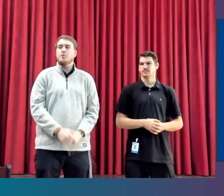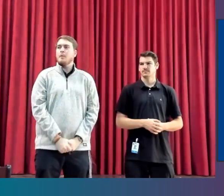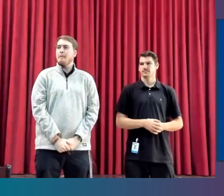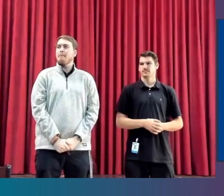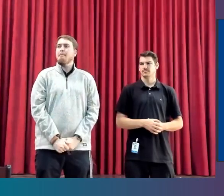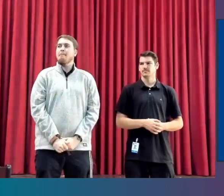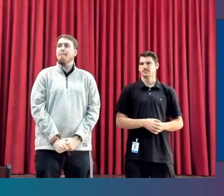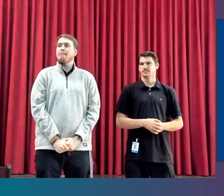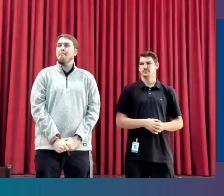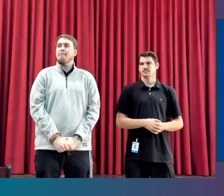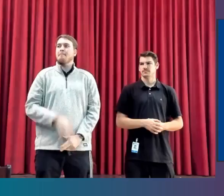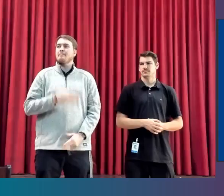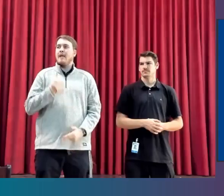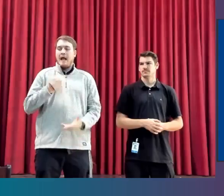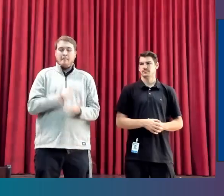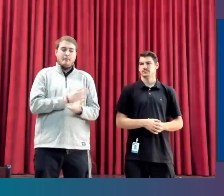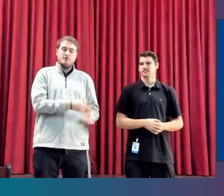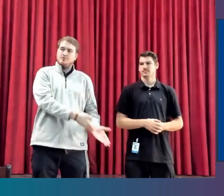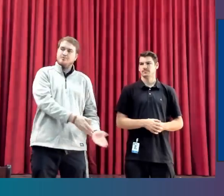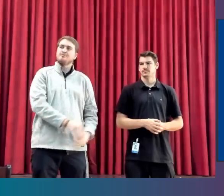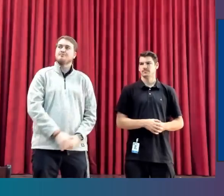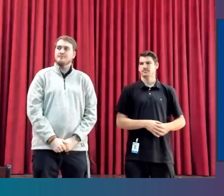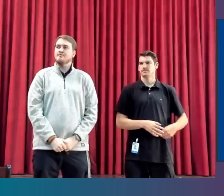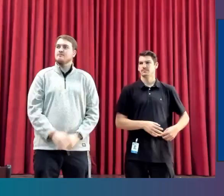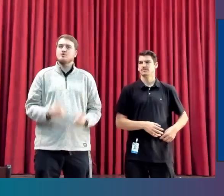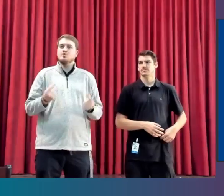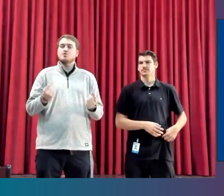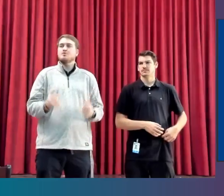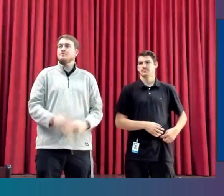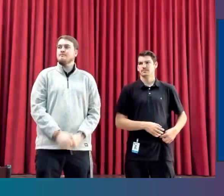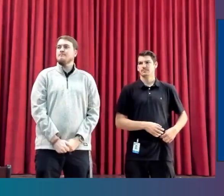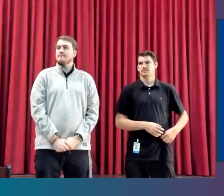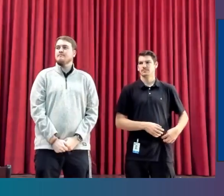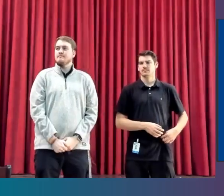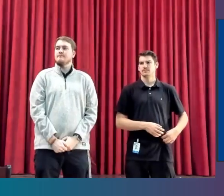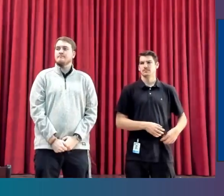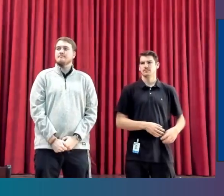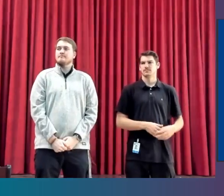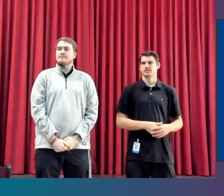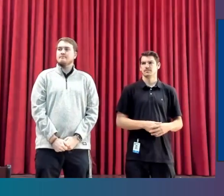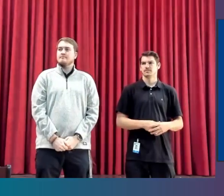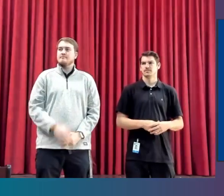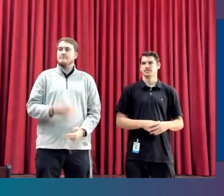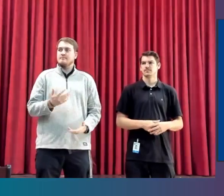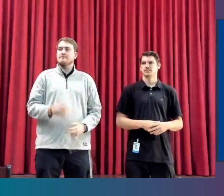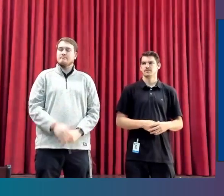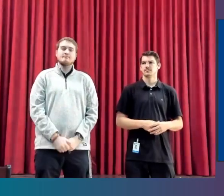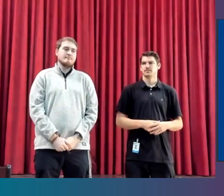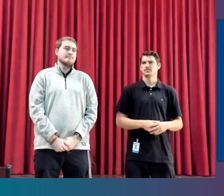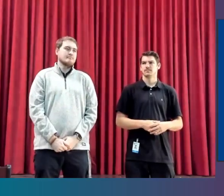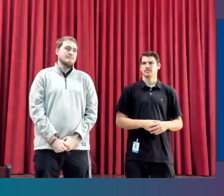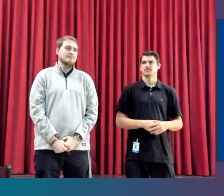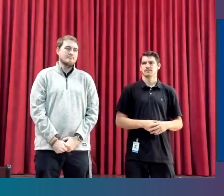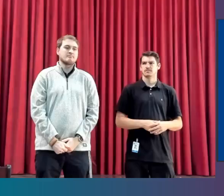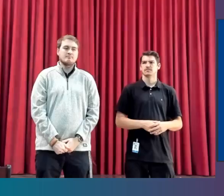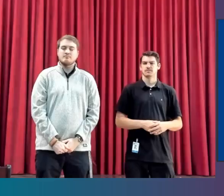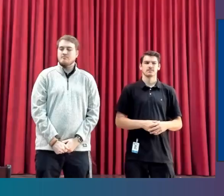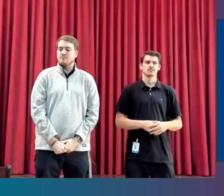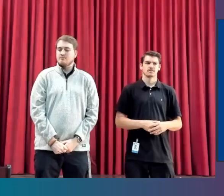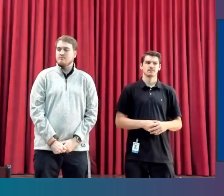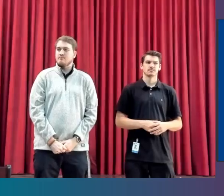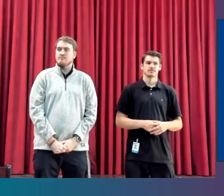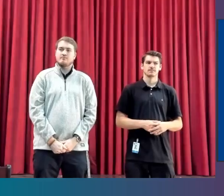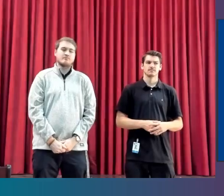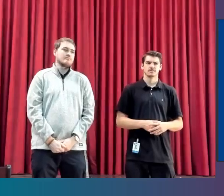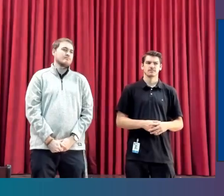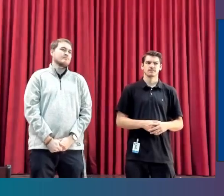well, but I feel like I'm just receiving no help on this issue. So I'm really looking for some help from the HRC and some guidance